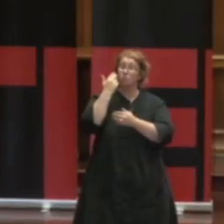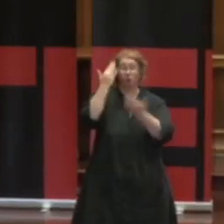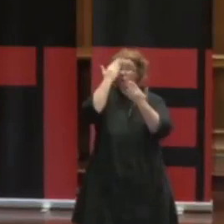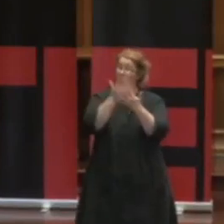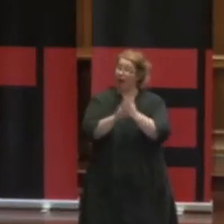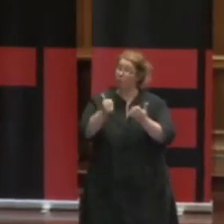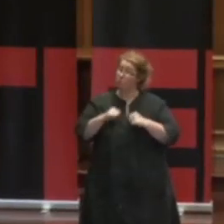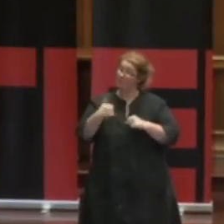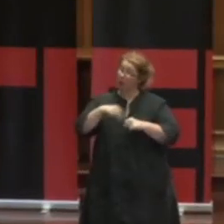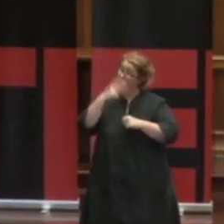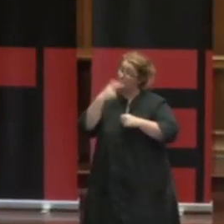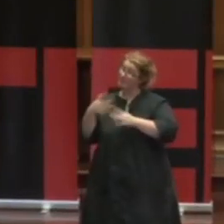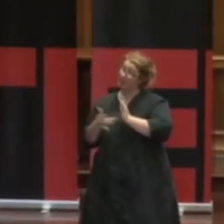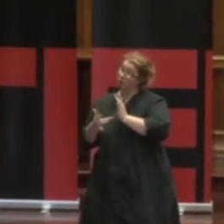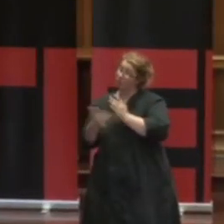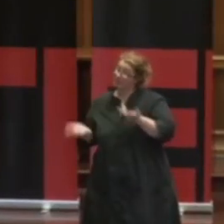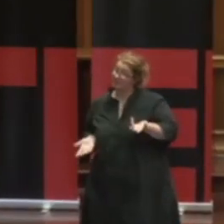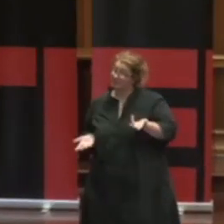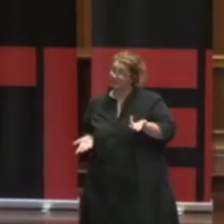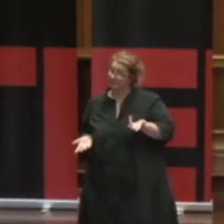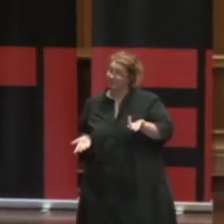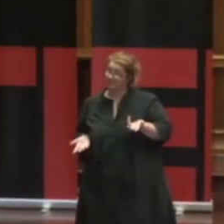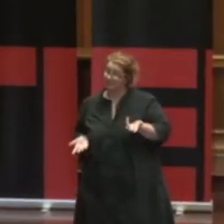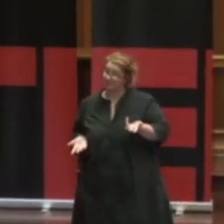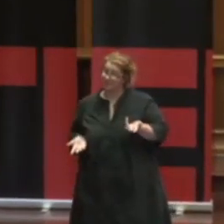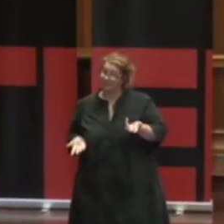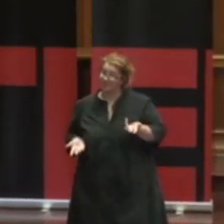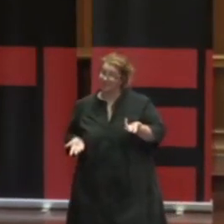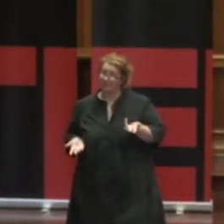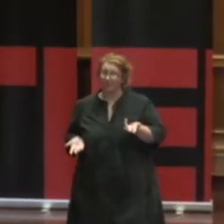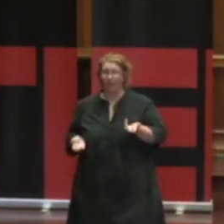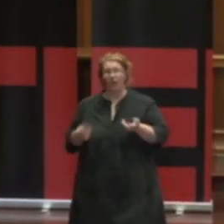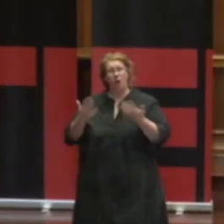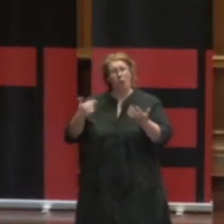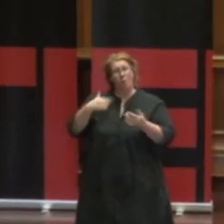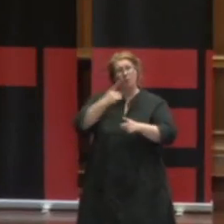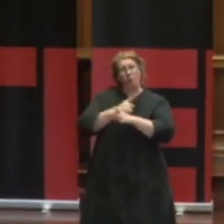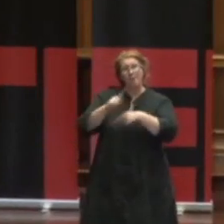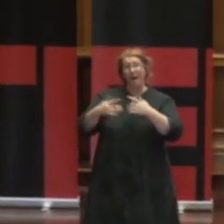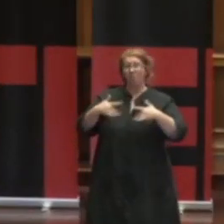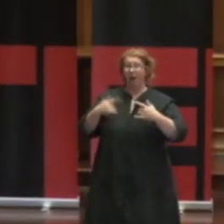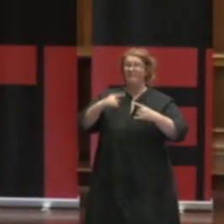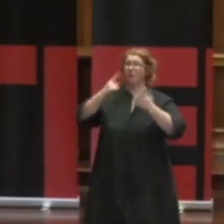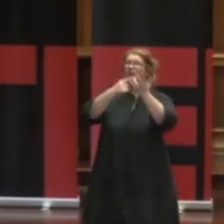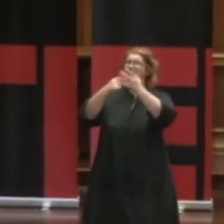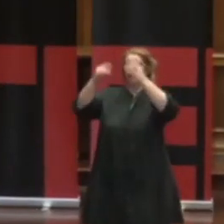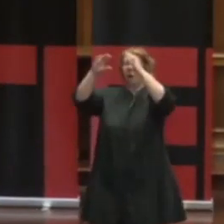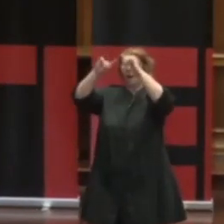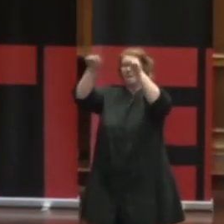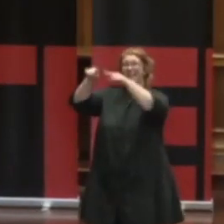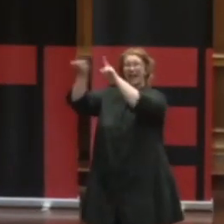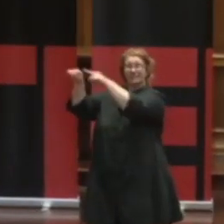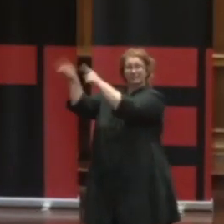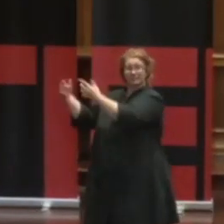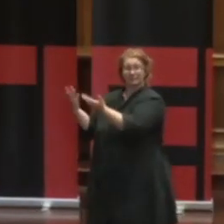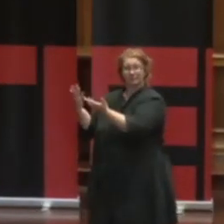And now, what about life on other planets? We don't know about life on other planets, but the null hypothesis is that it will probably